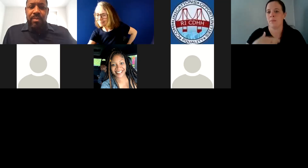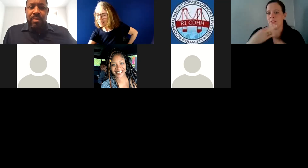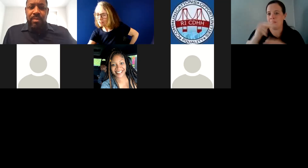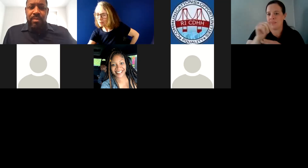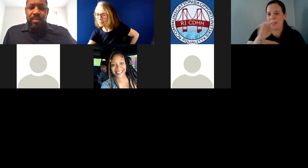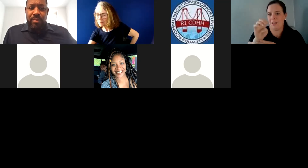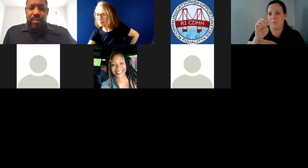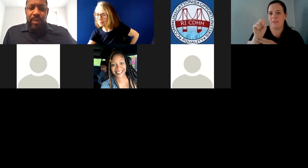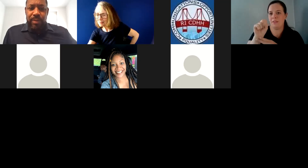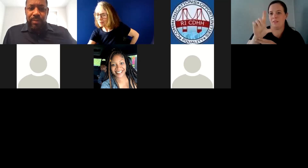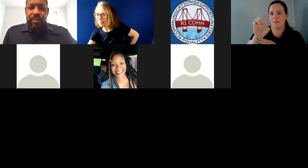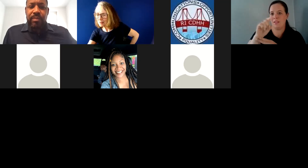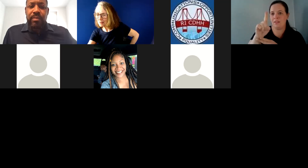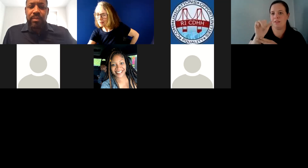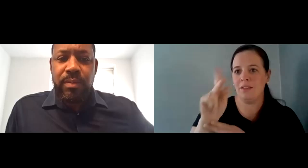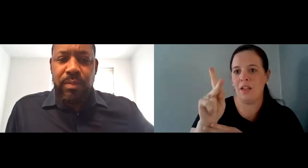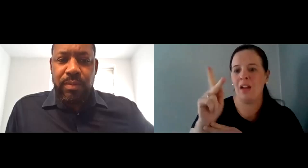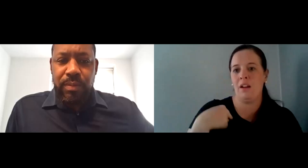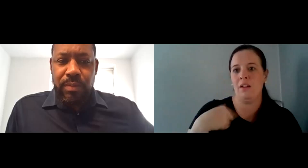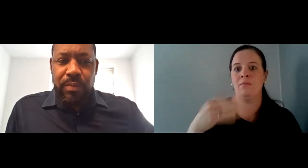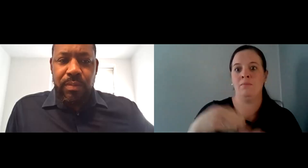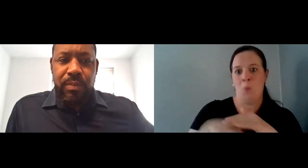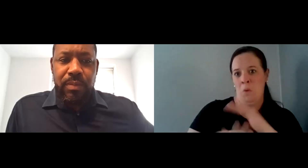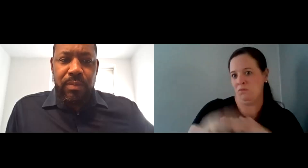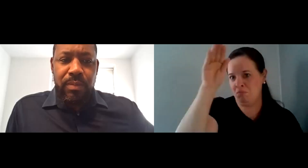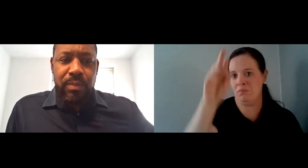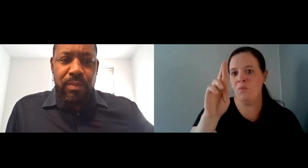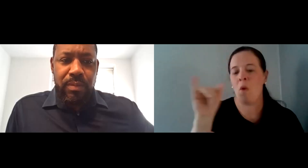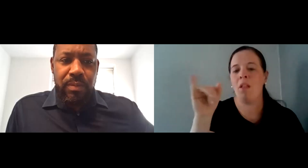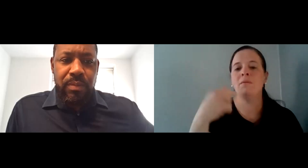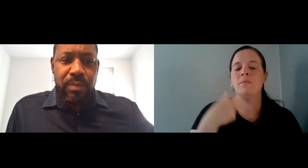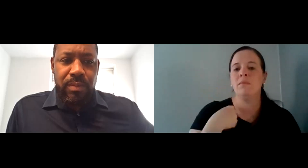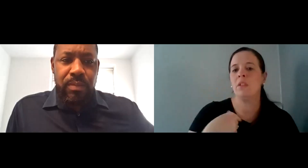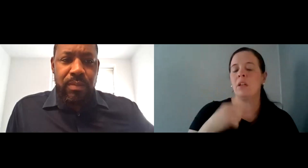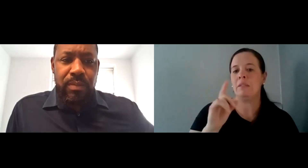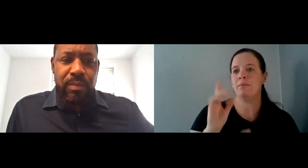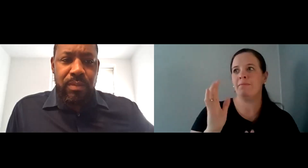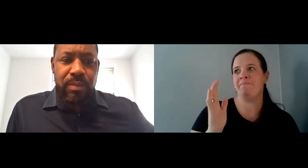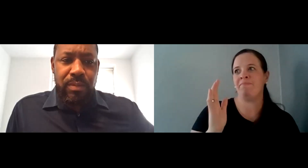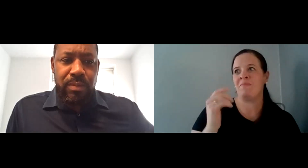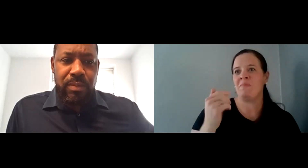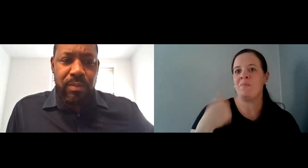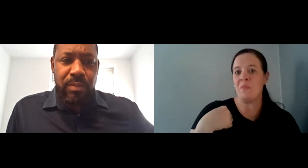Hi, everybody. My name is Amy Slezak. I was born here in Rhode Island and raised here as